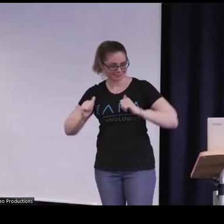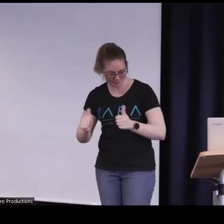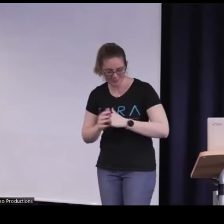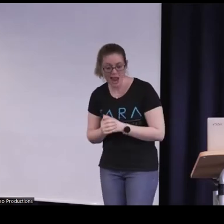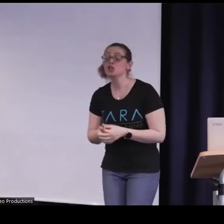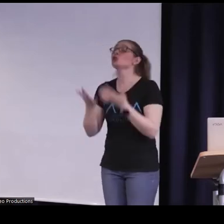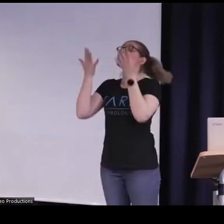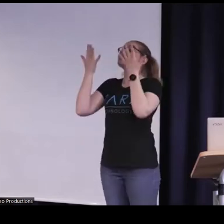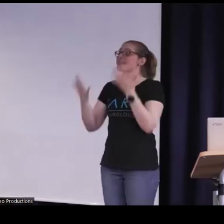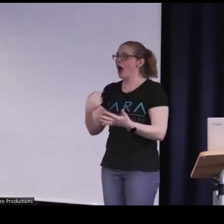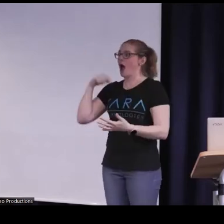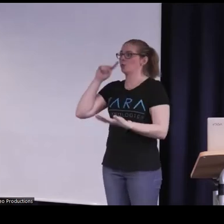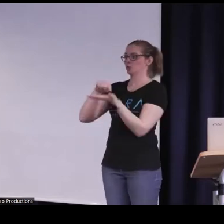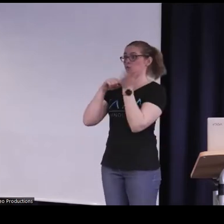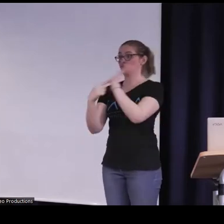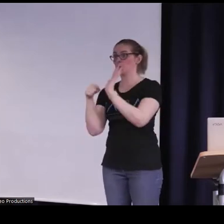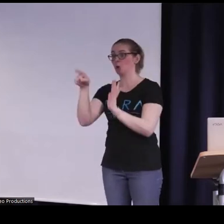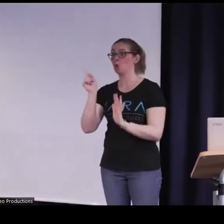capture.